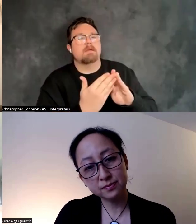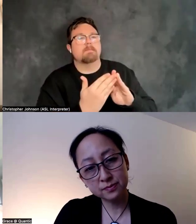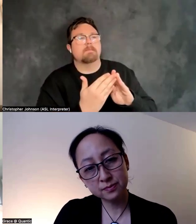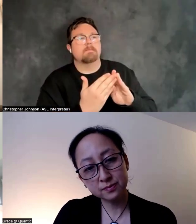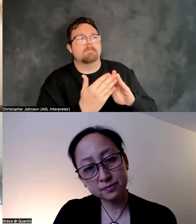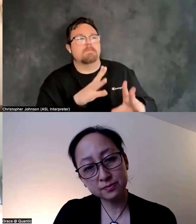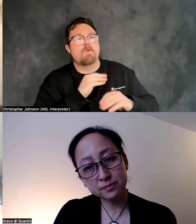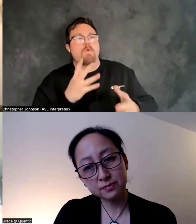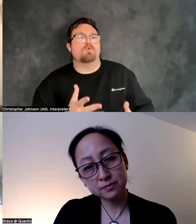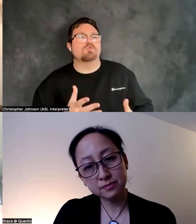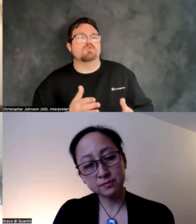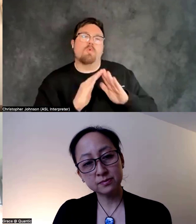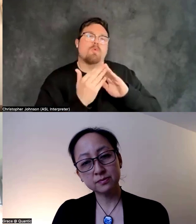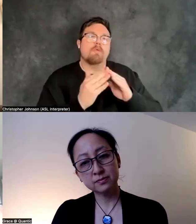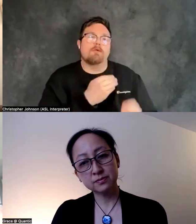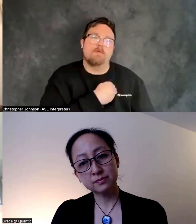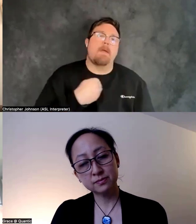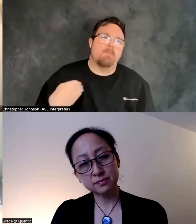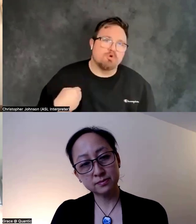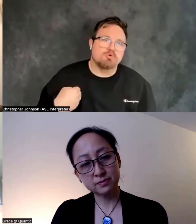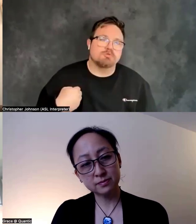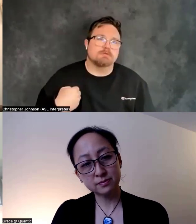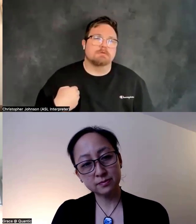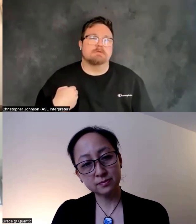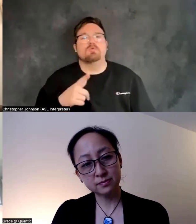community members, not the owners, community members who are